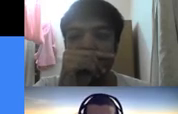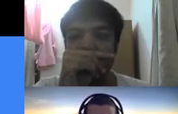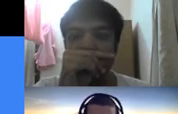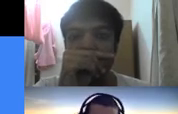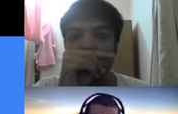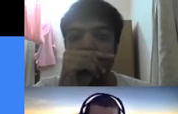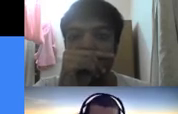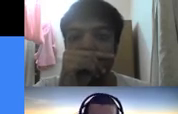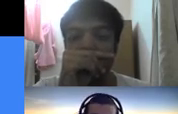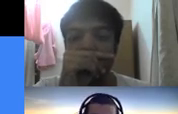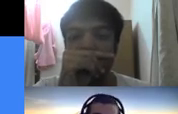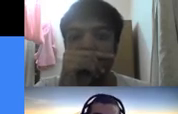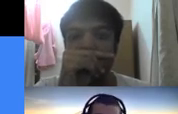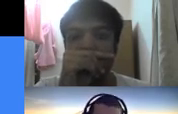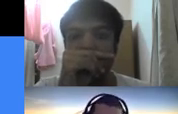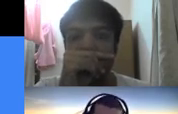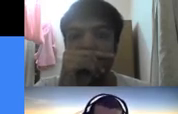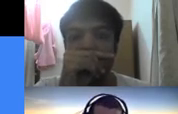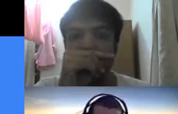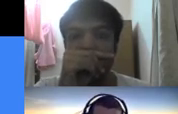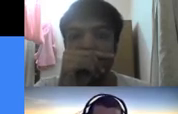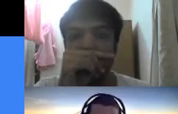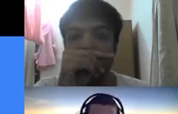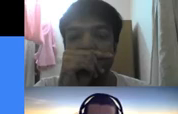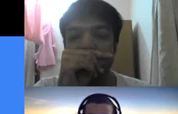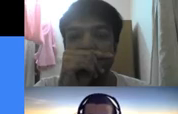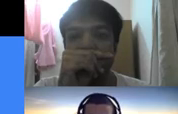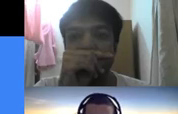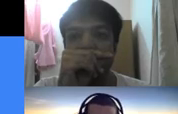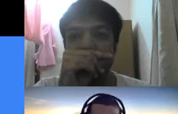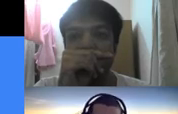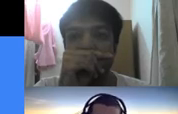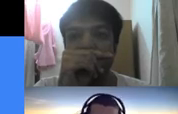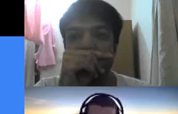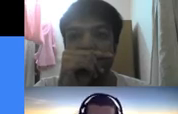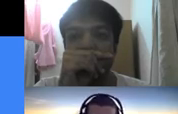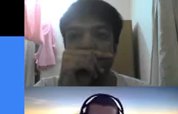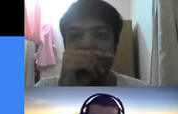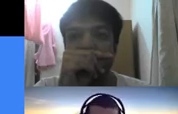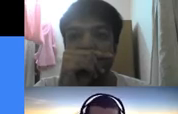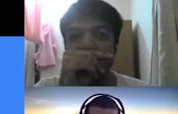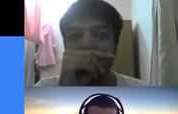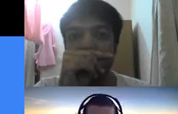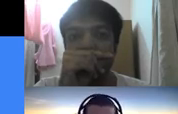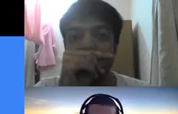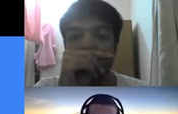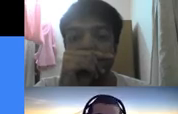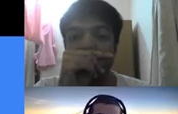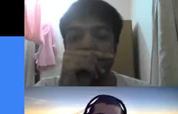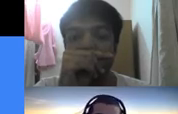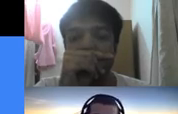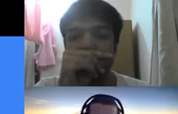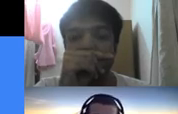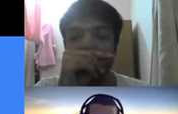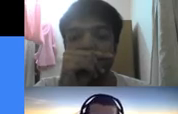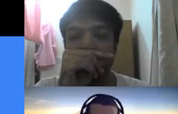to be useful right now for research, have multiple videos per sign by like multiple people and even multiple angles, right?